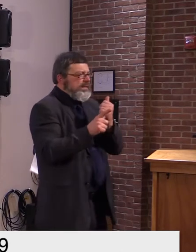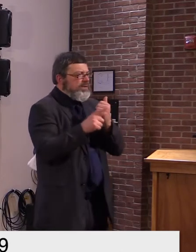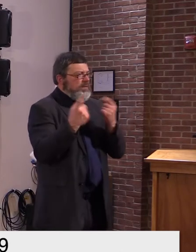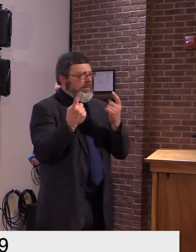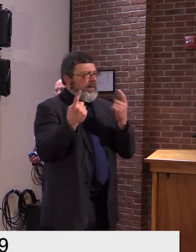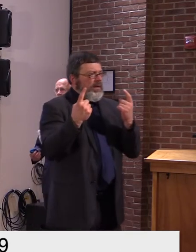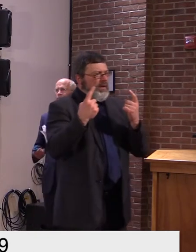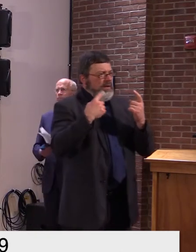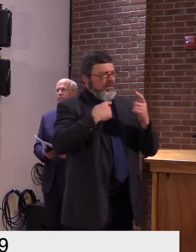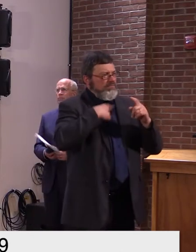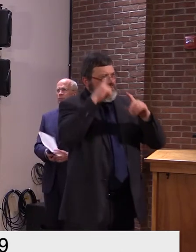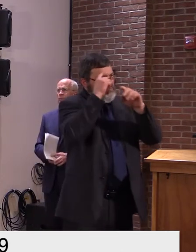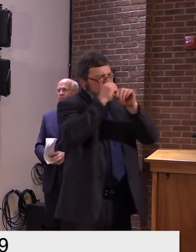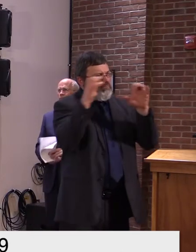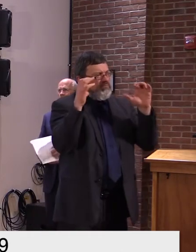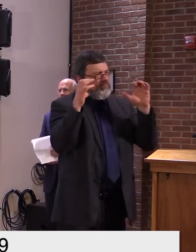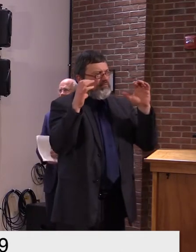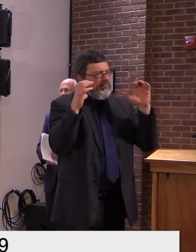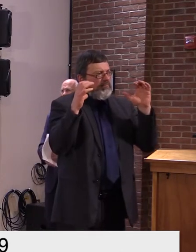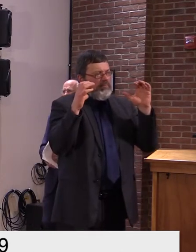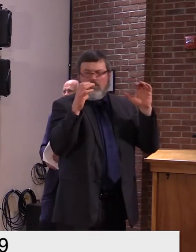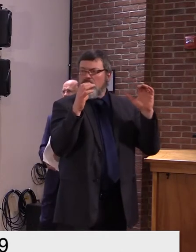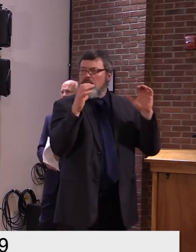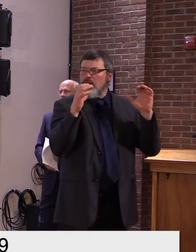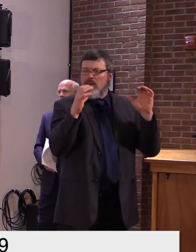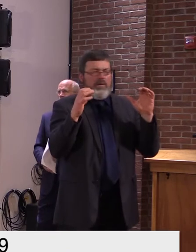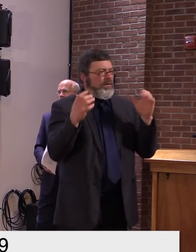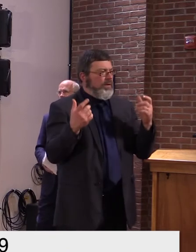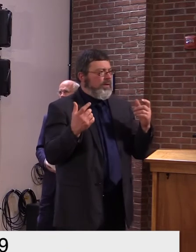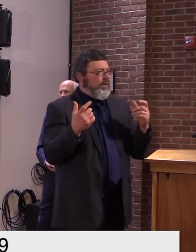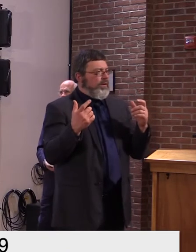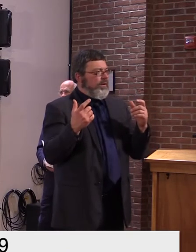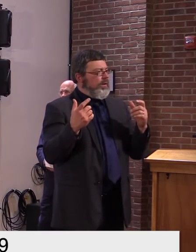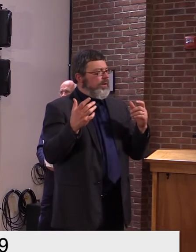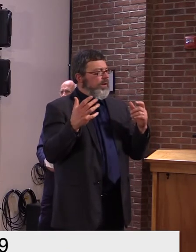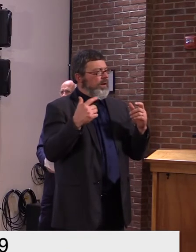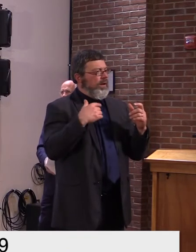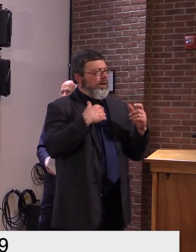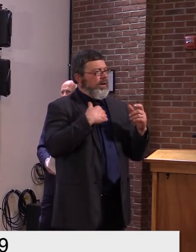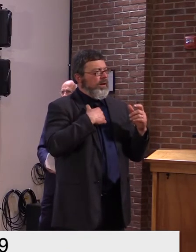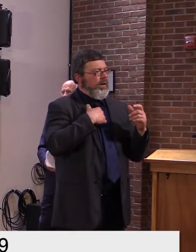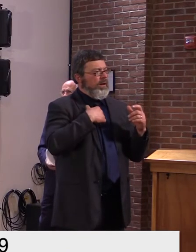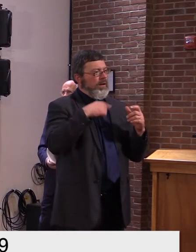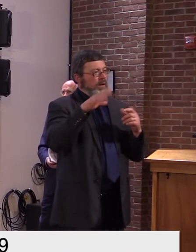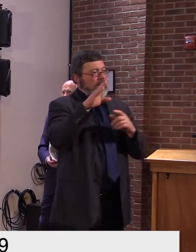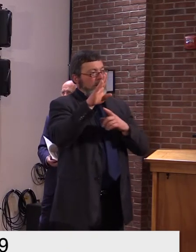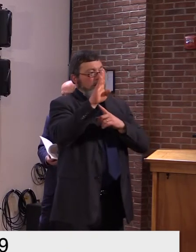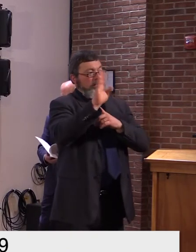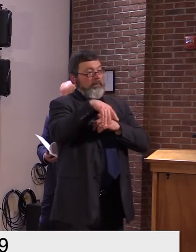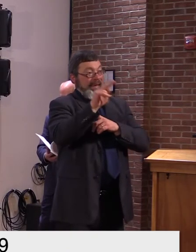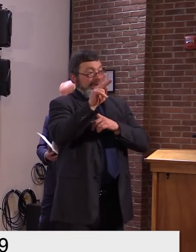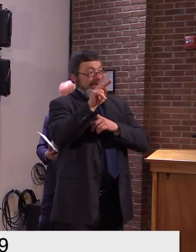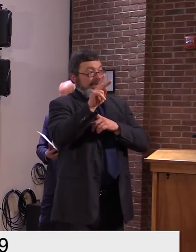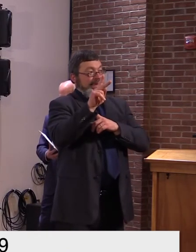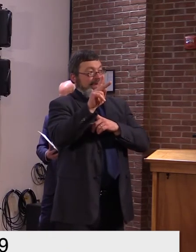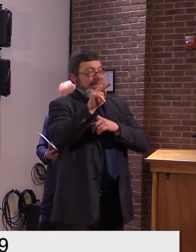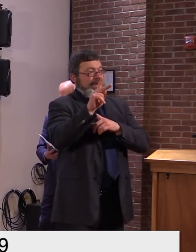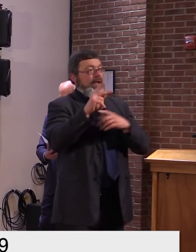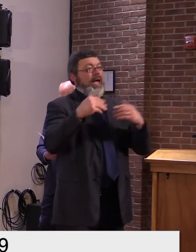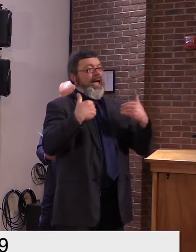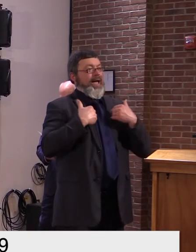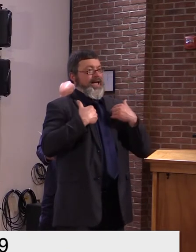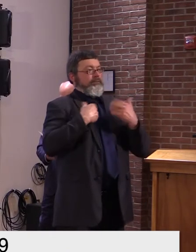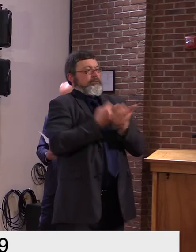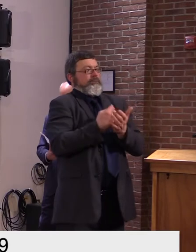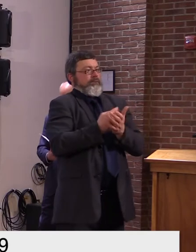that there are a couple banks already willing and able. If you had not made